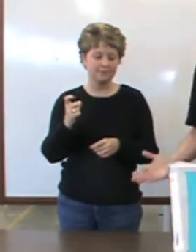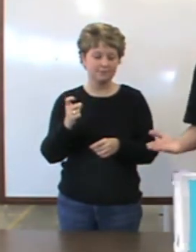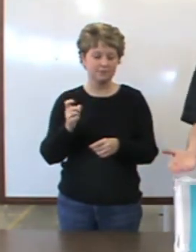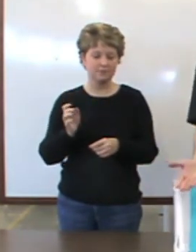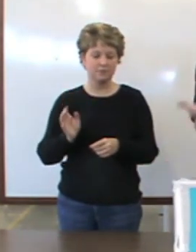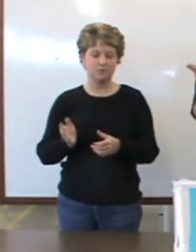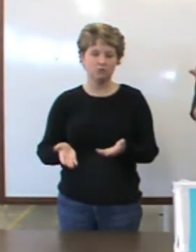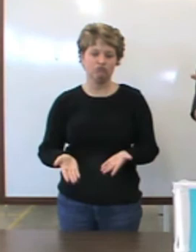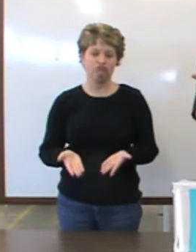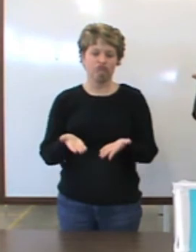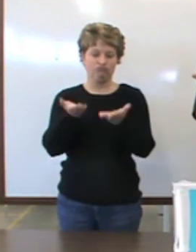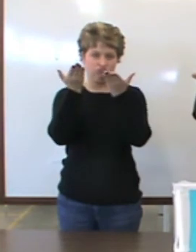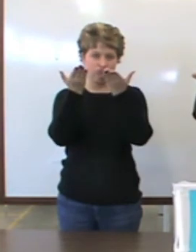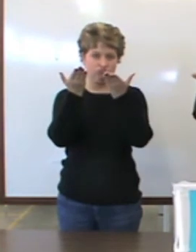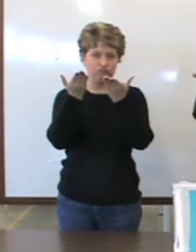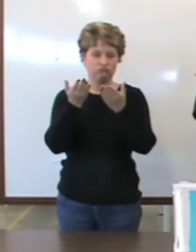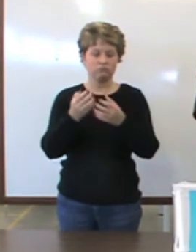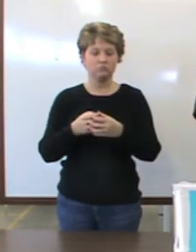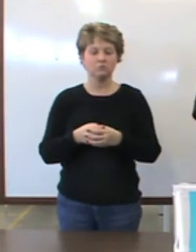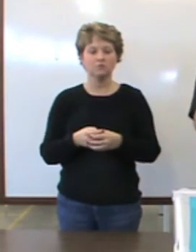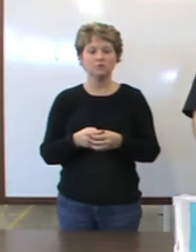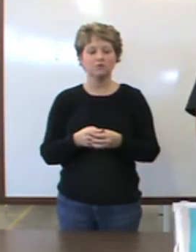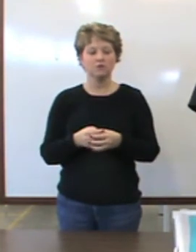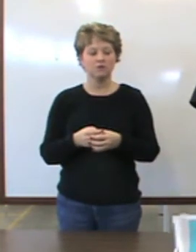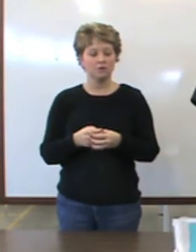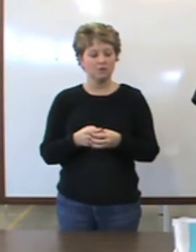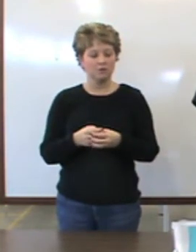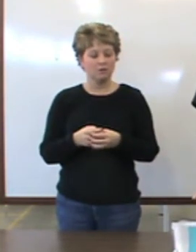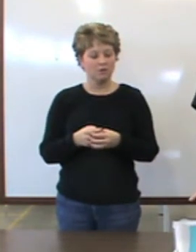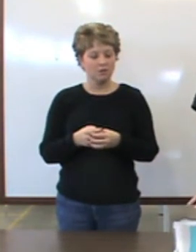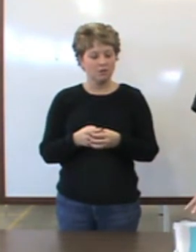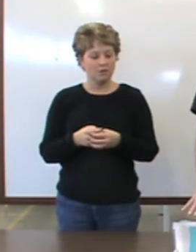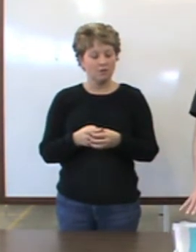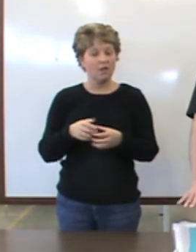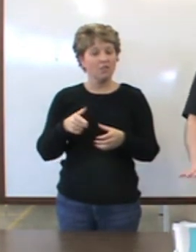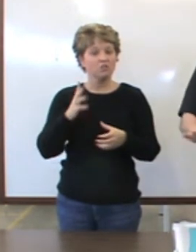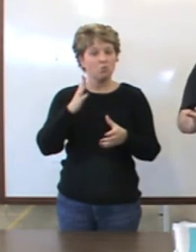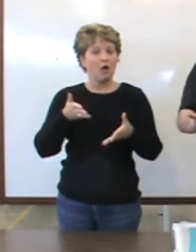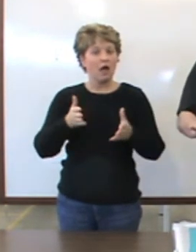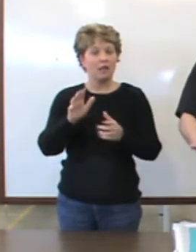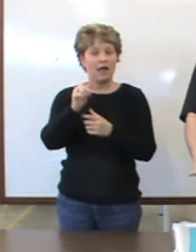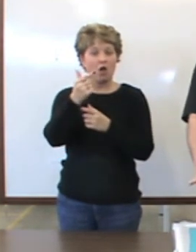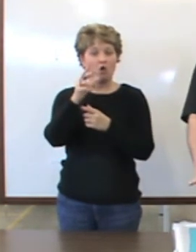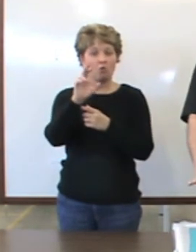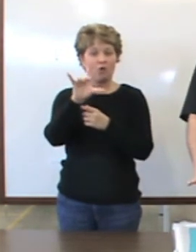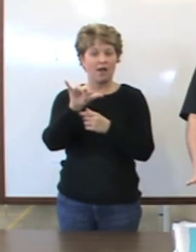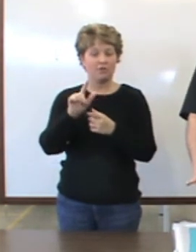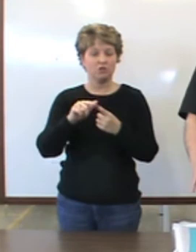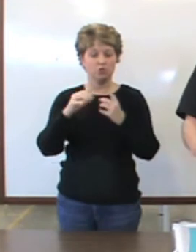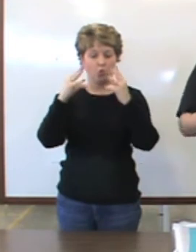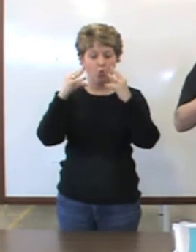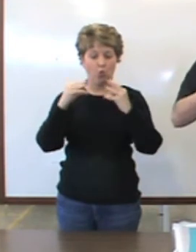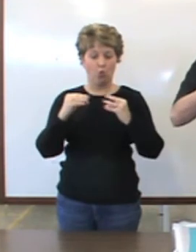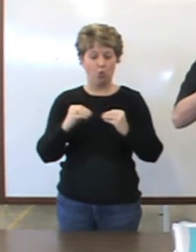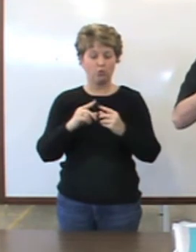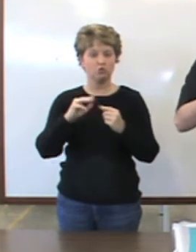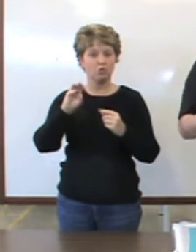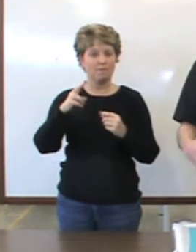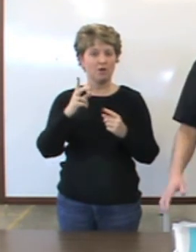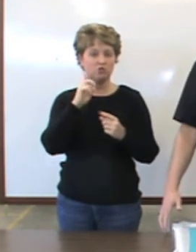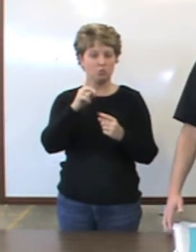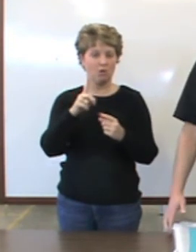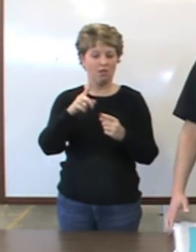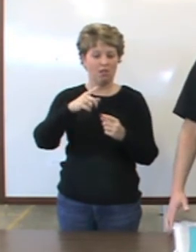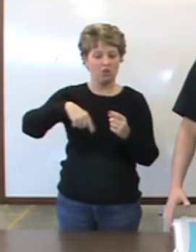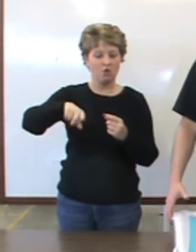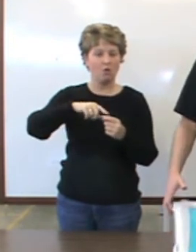the emulsion up to this way, to the top. This will allow gravity to pull the emulsion back down into the mesh, and it'll get